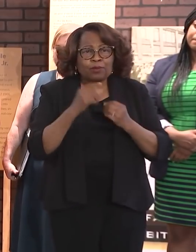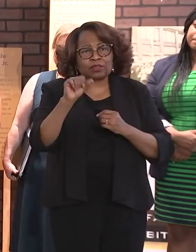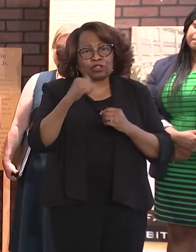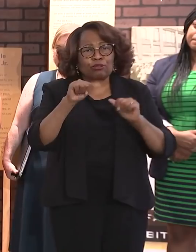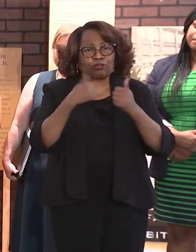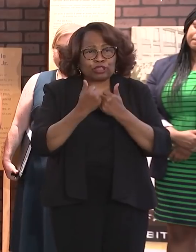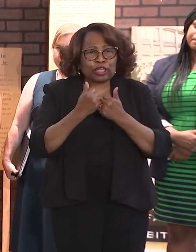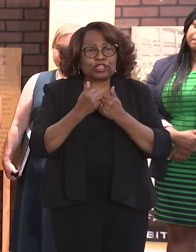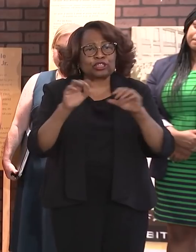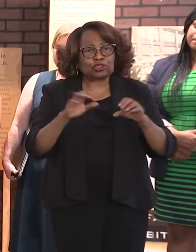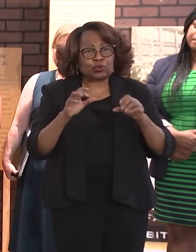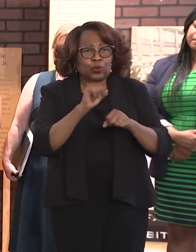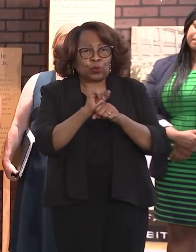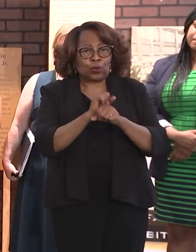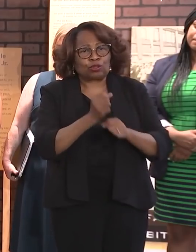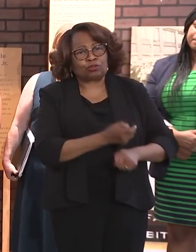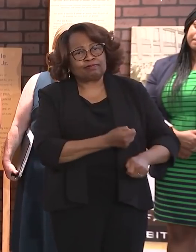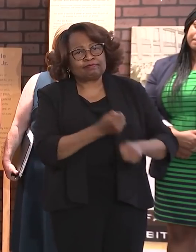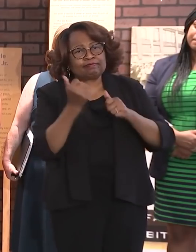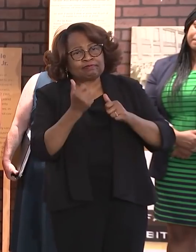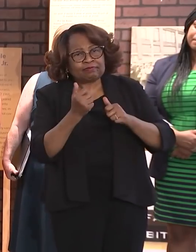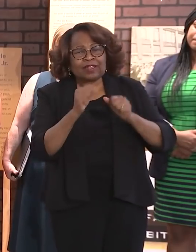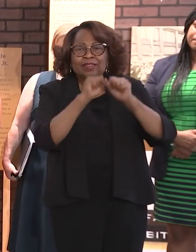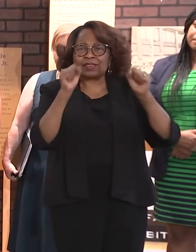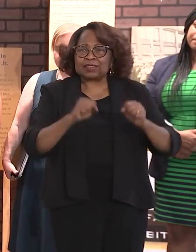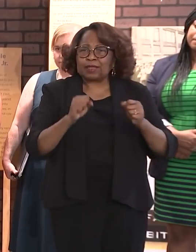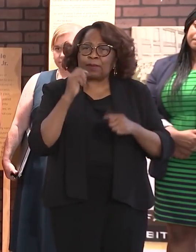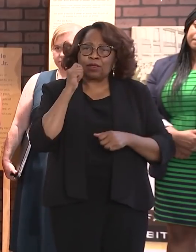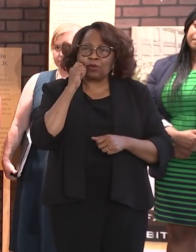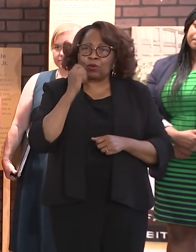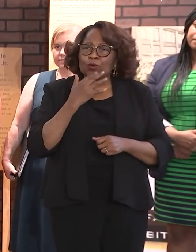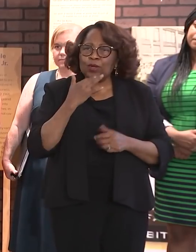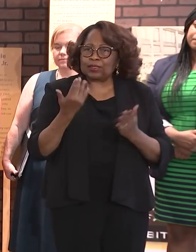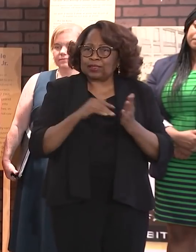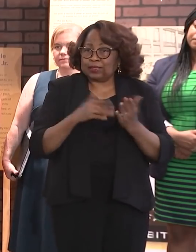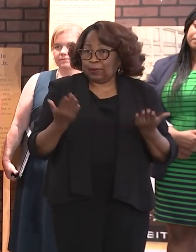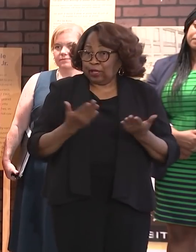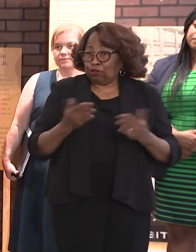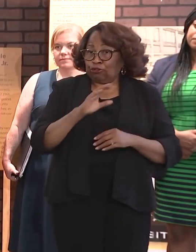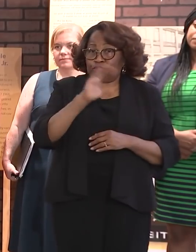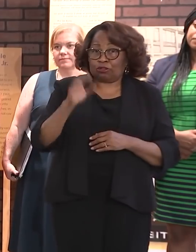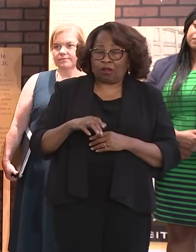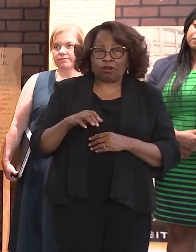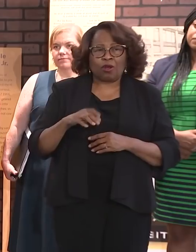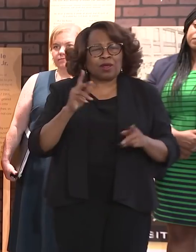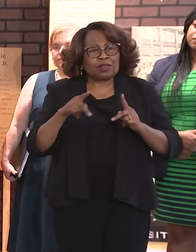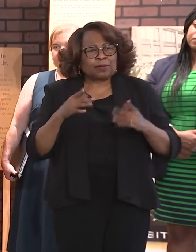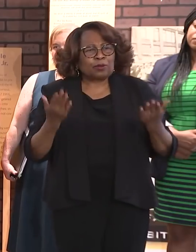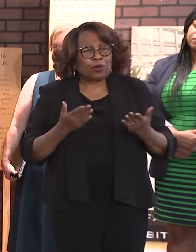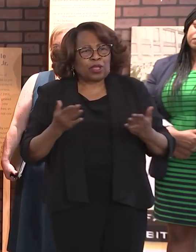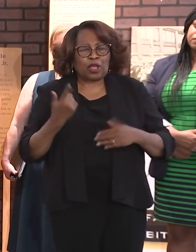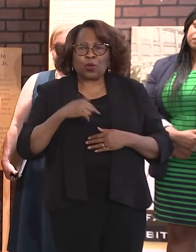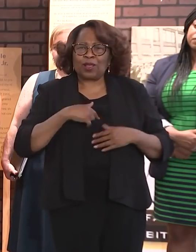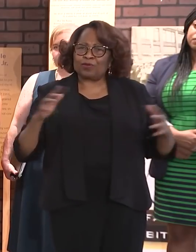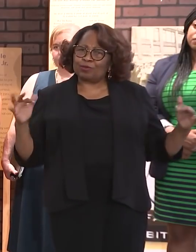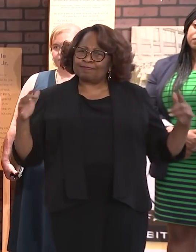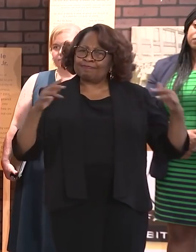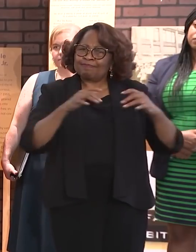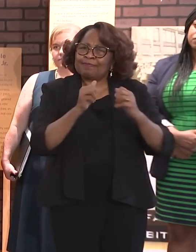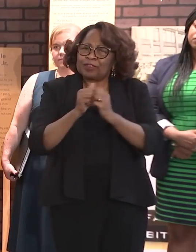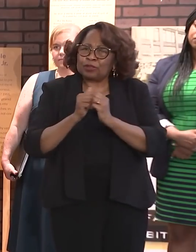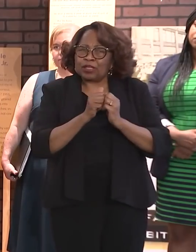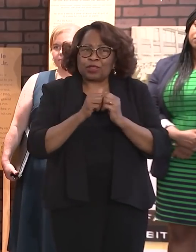putting in the work to eradicate systemic racism here in our city. As residents of the city, we have to all come together